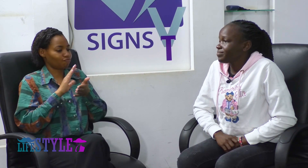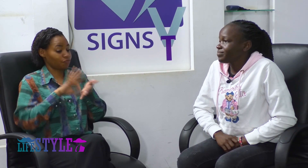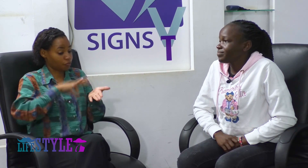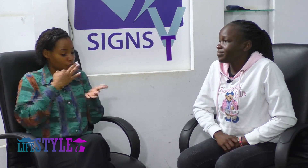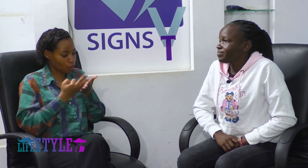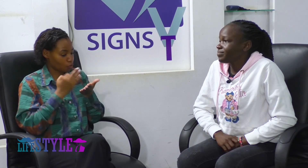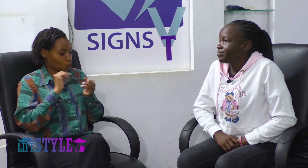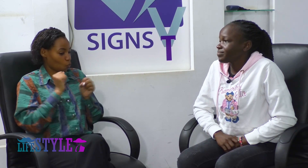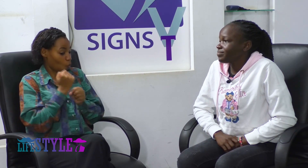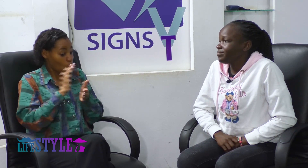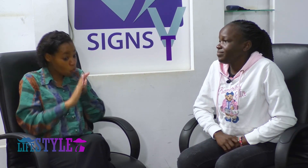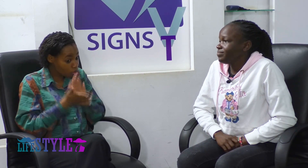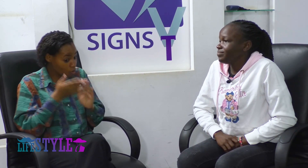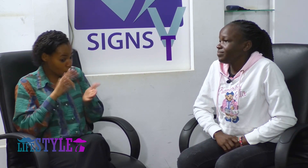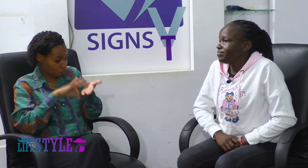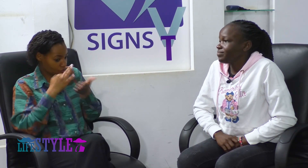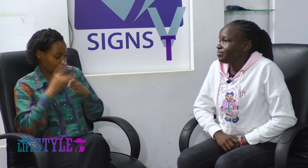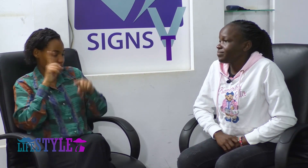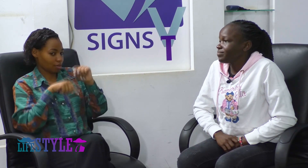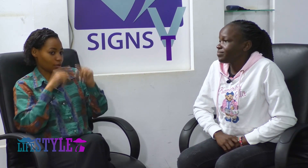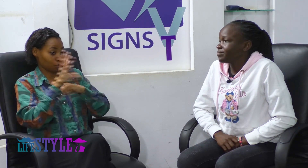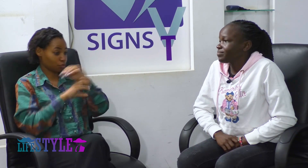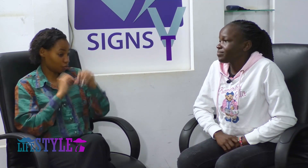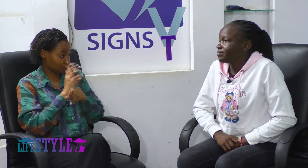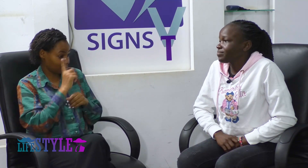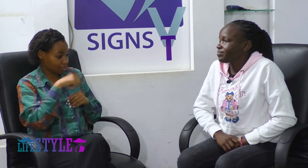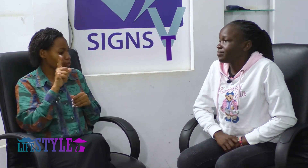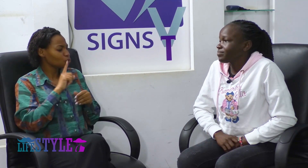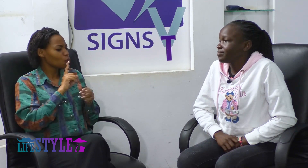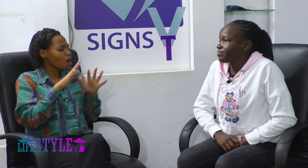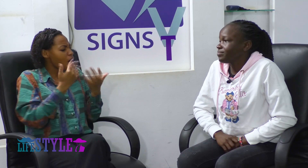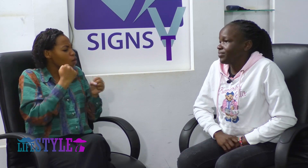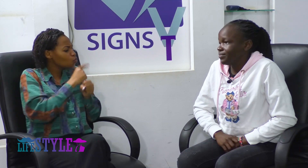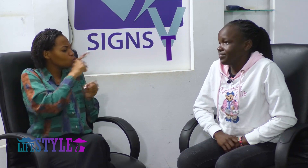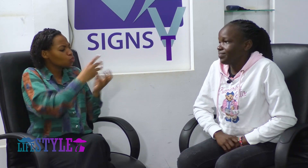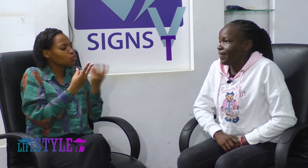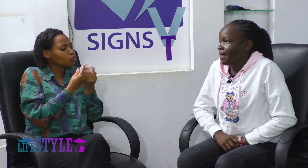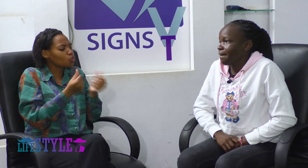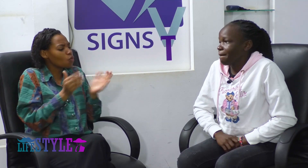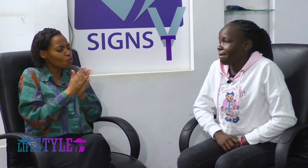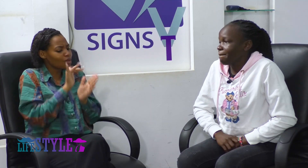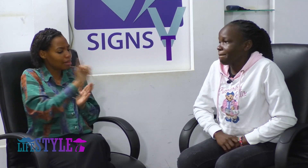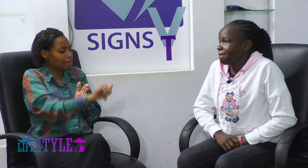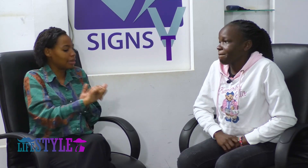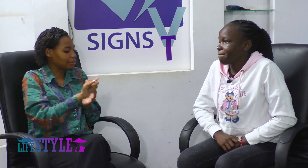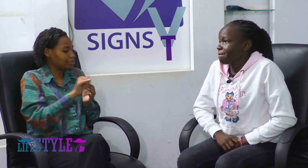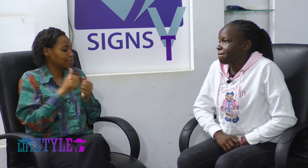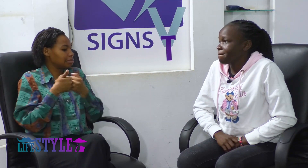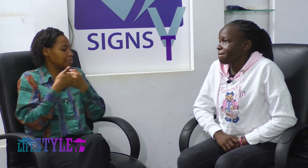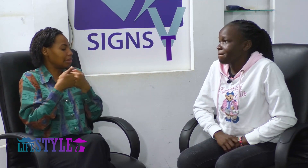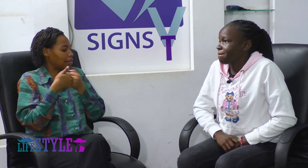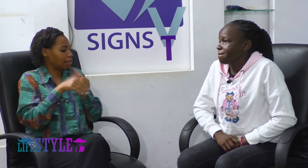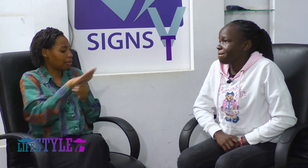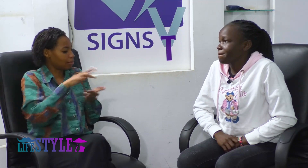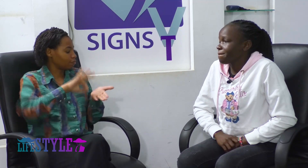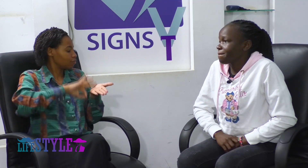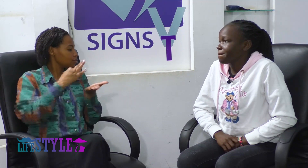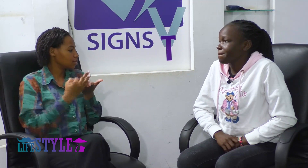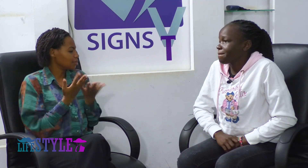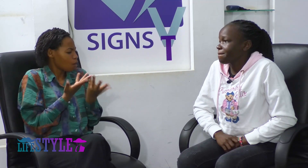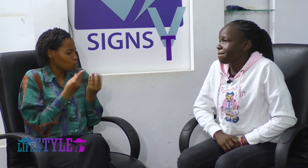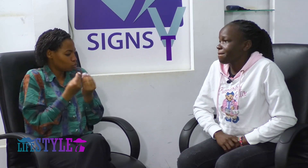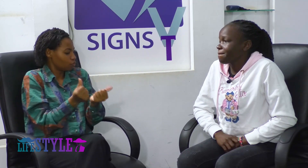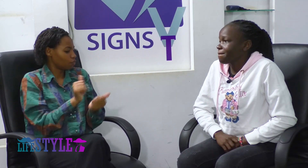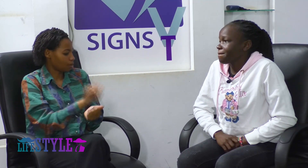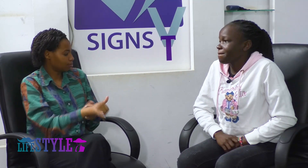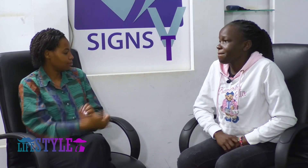So you've talked about the challenges mostly being finances, right? So how can you solve that